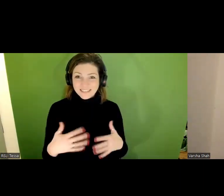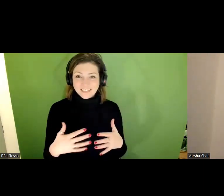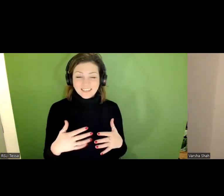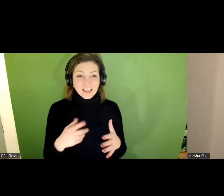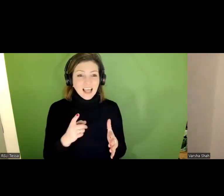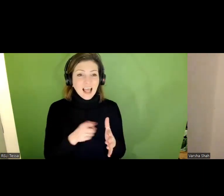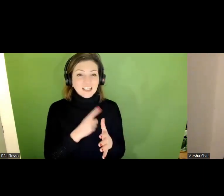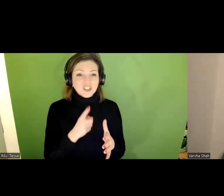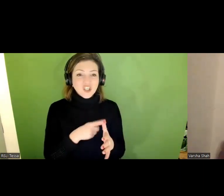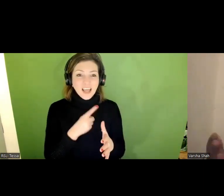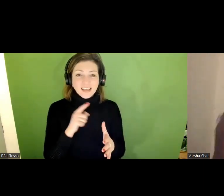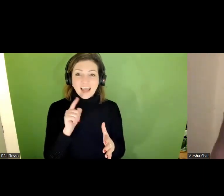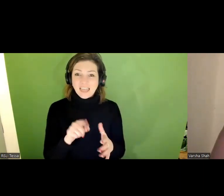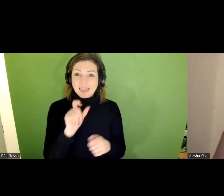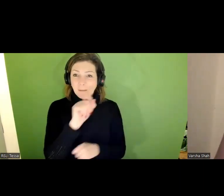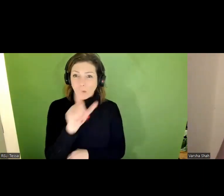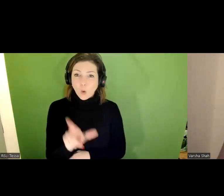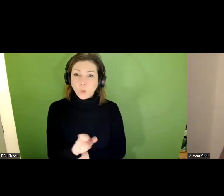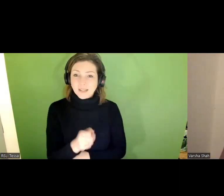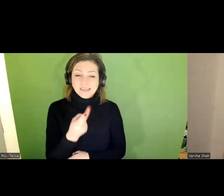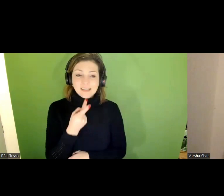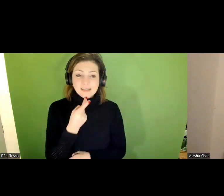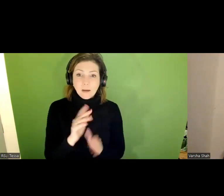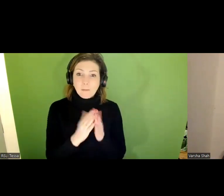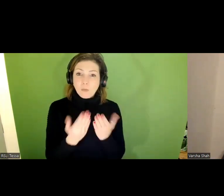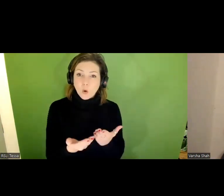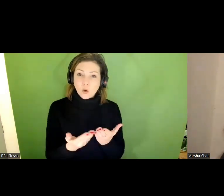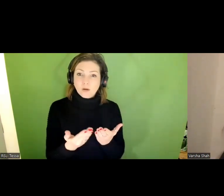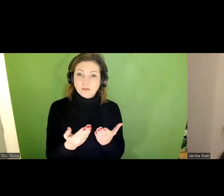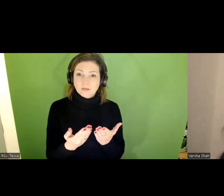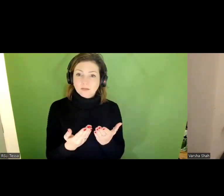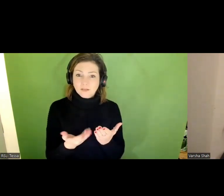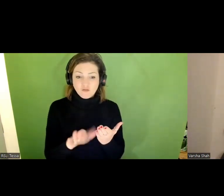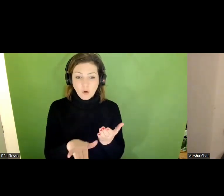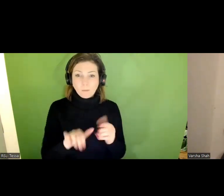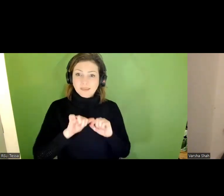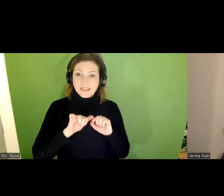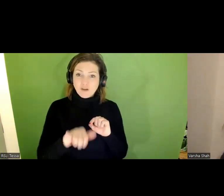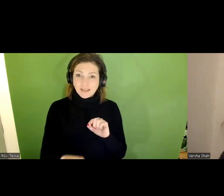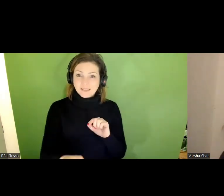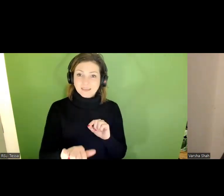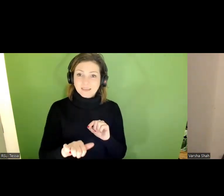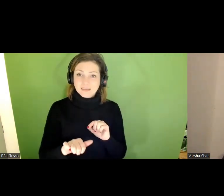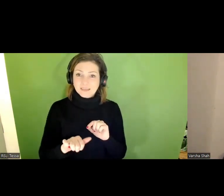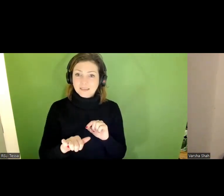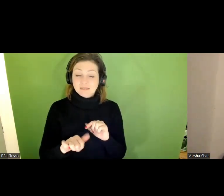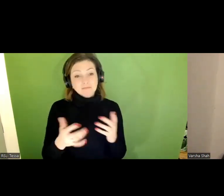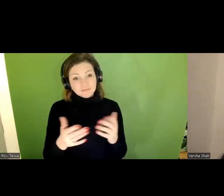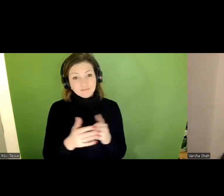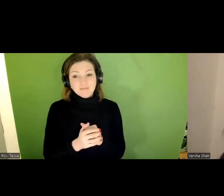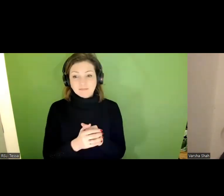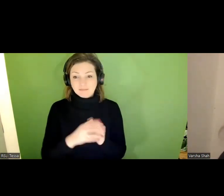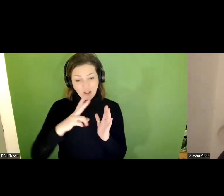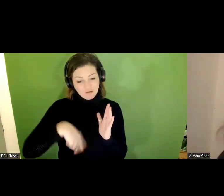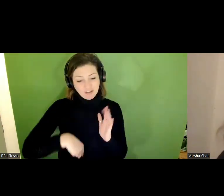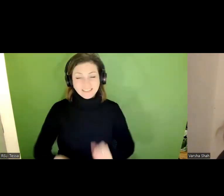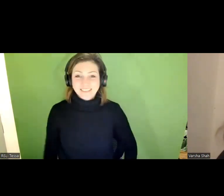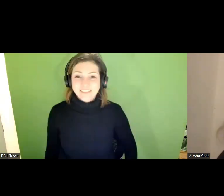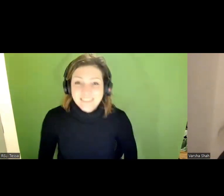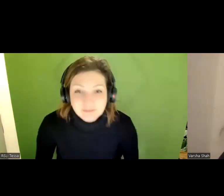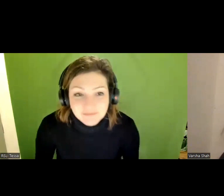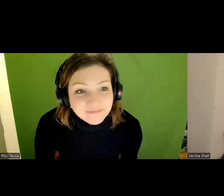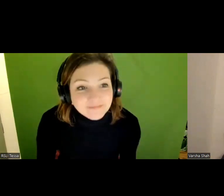Moon is the second book in the series. Yeah, so I'll just read an extract from